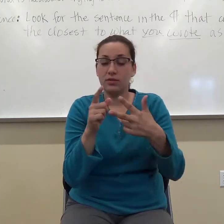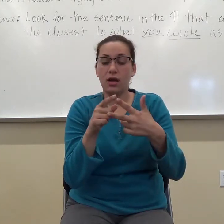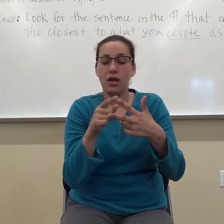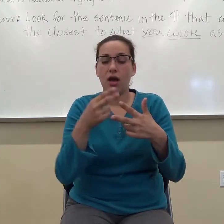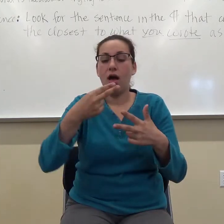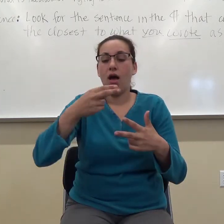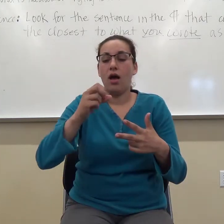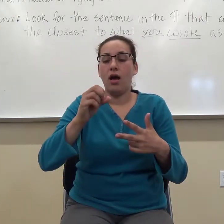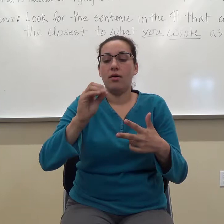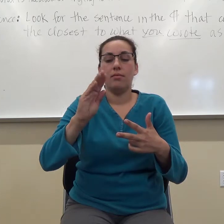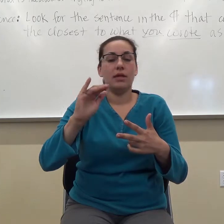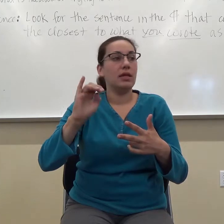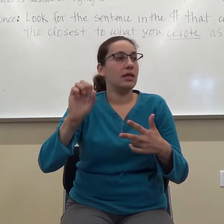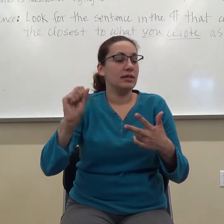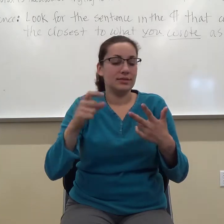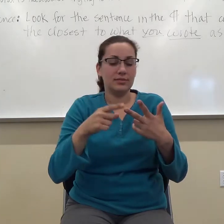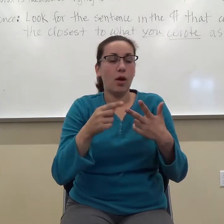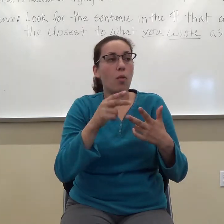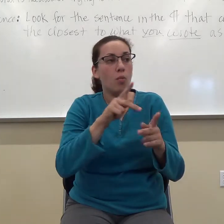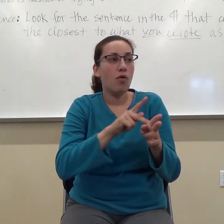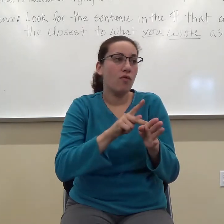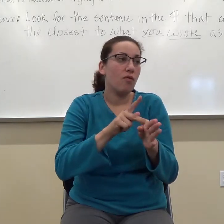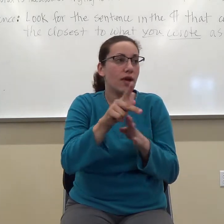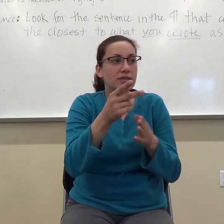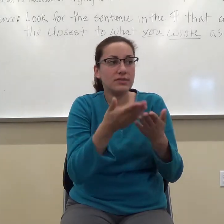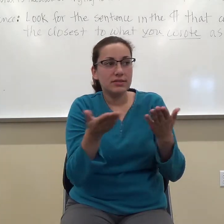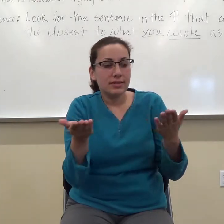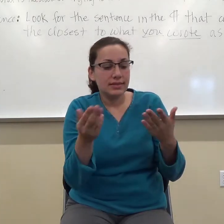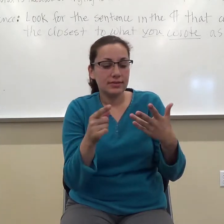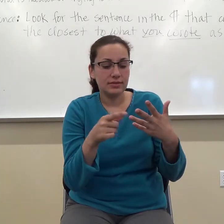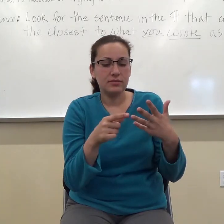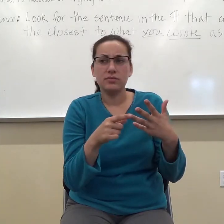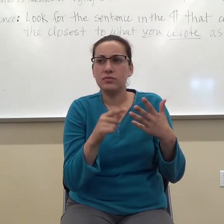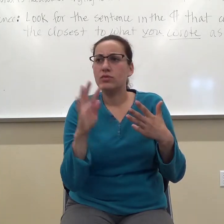I'm paraphrasing as work. What's the other thing on the list?